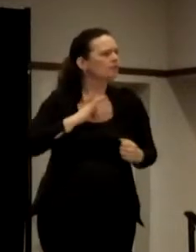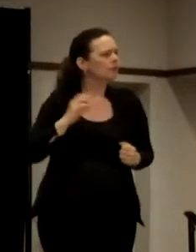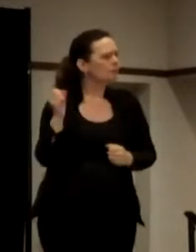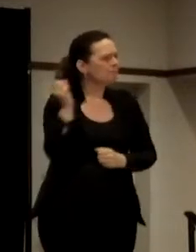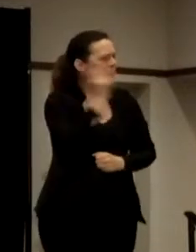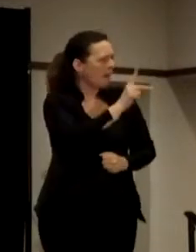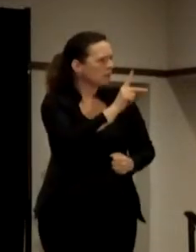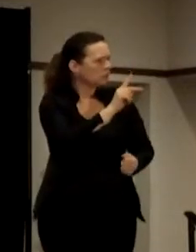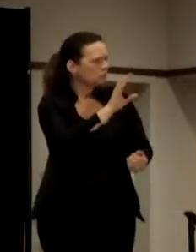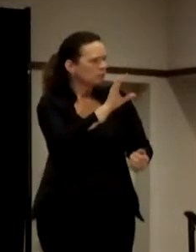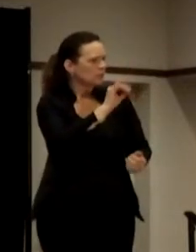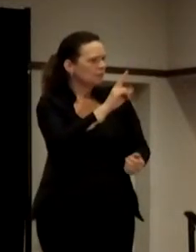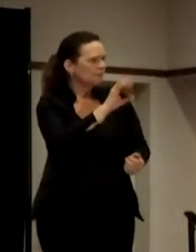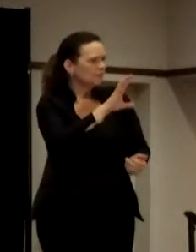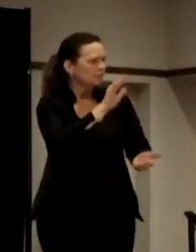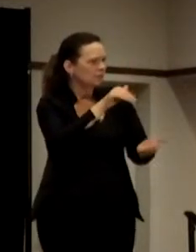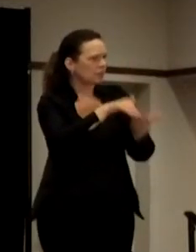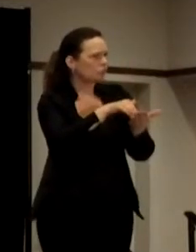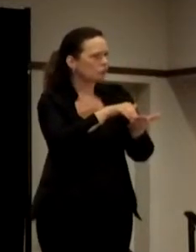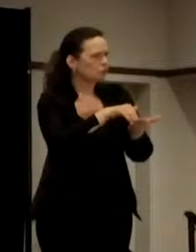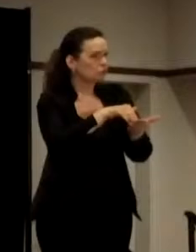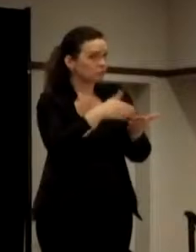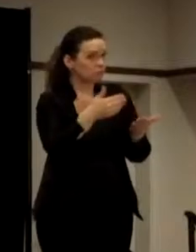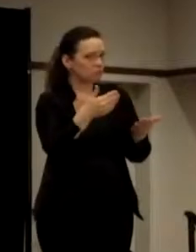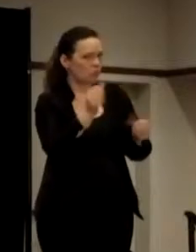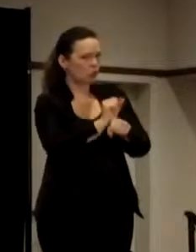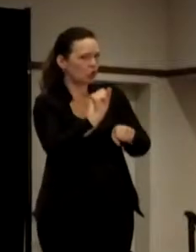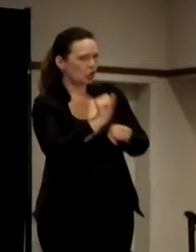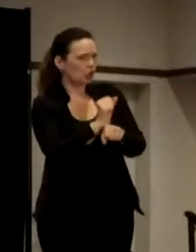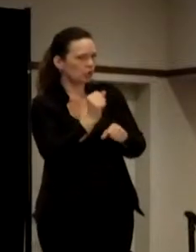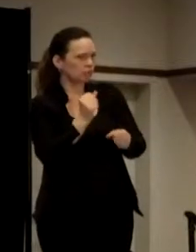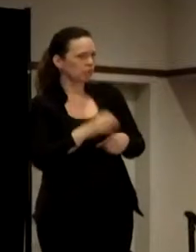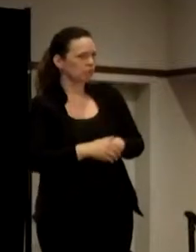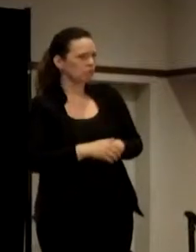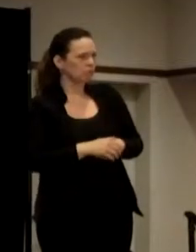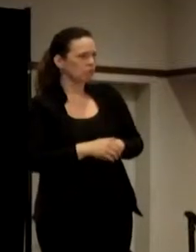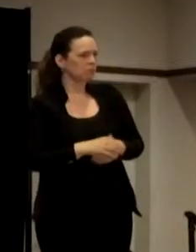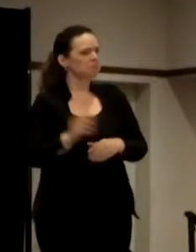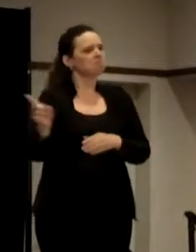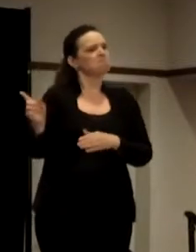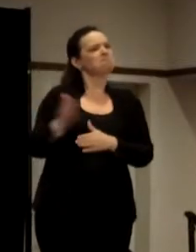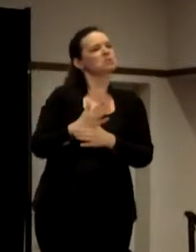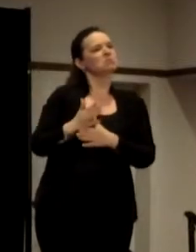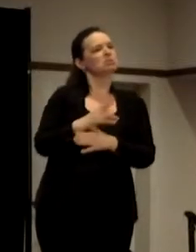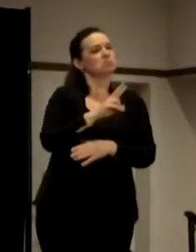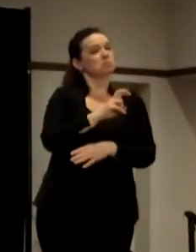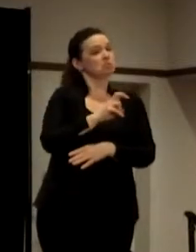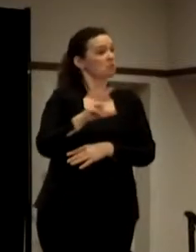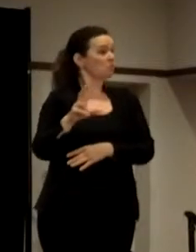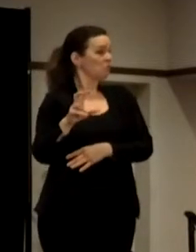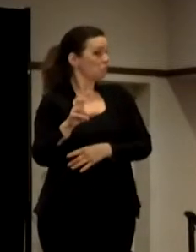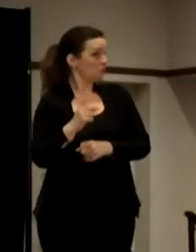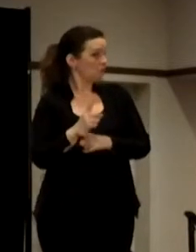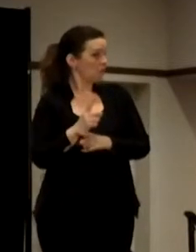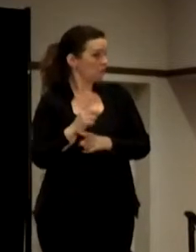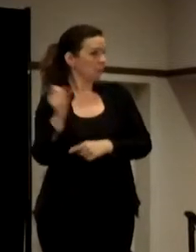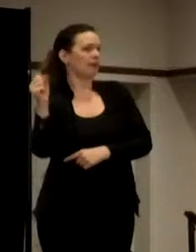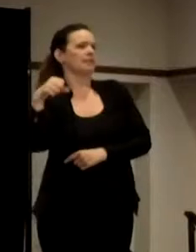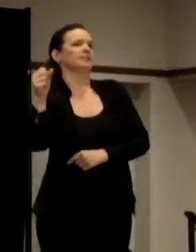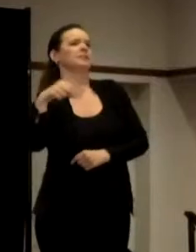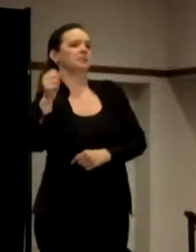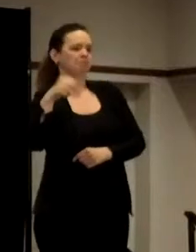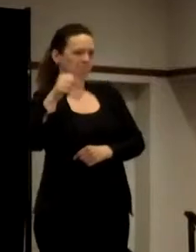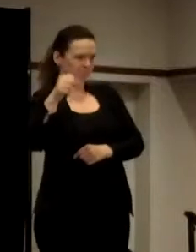I think there's about in total between 200 and 300. Is that right, Ann? Yeah.